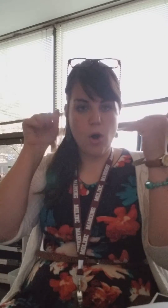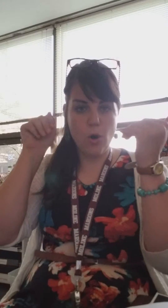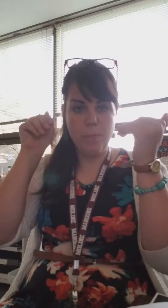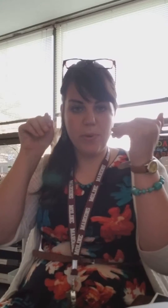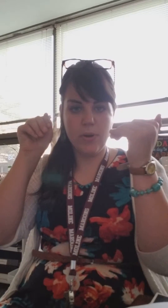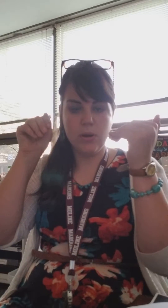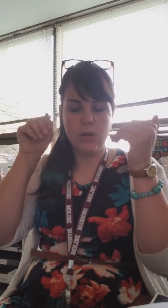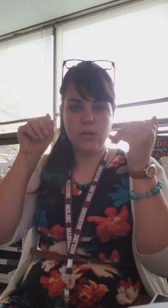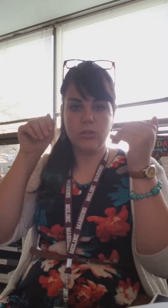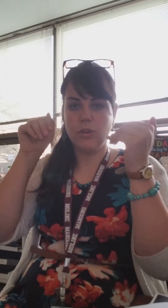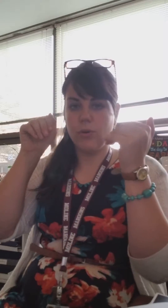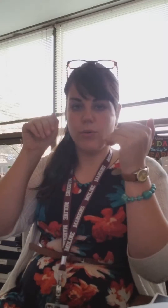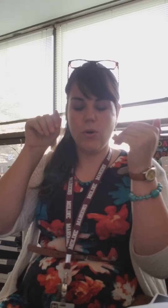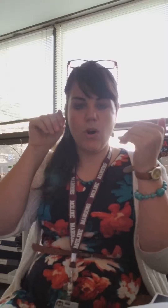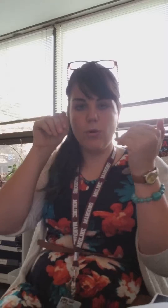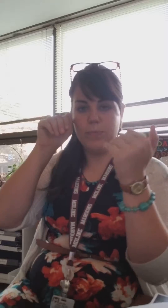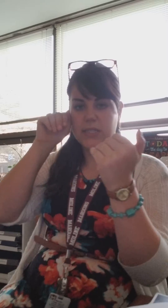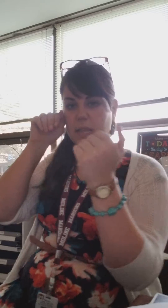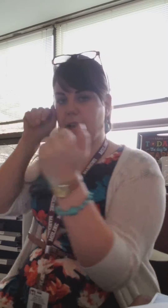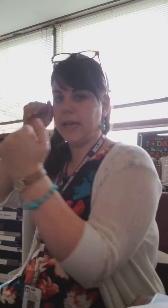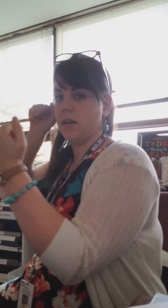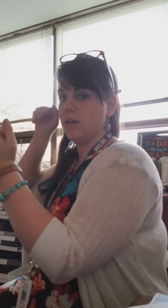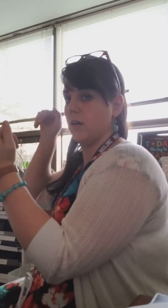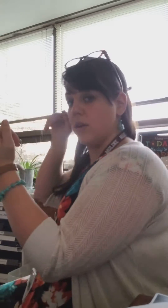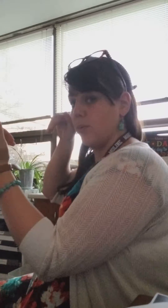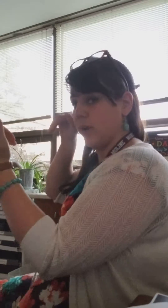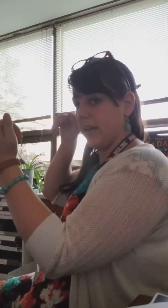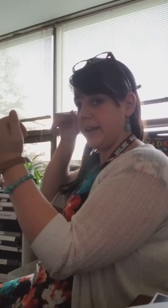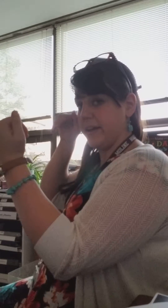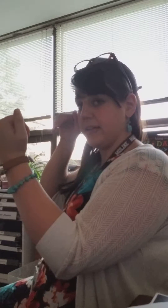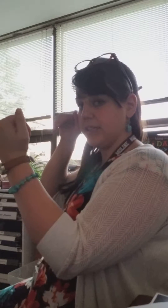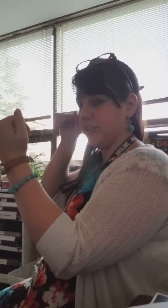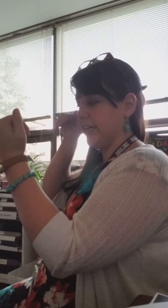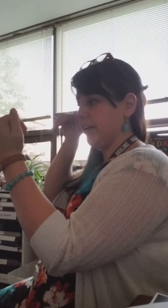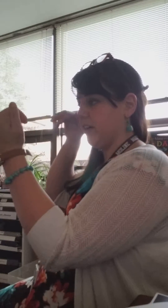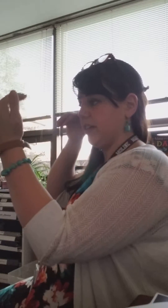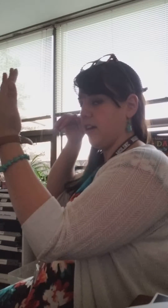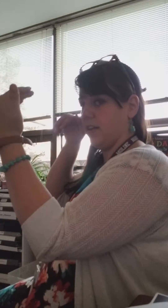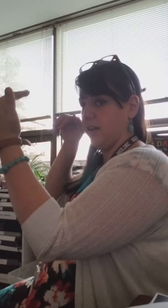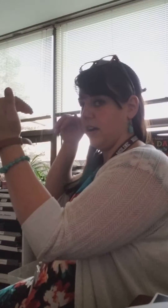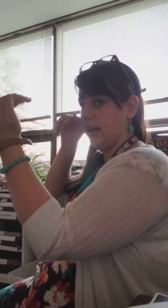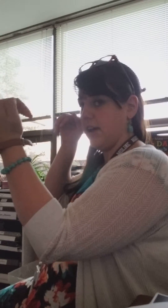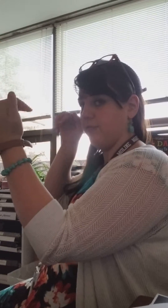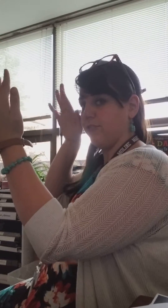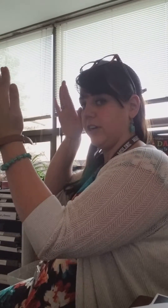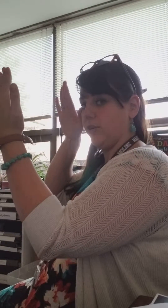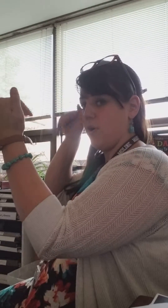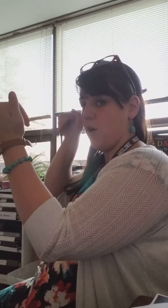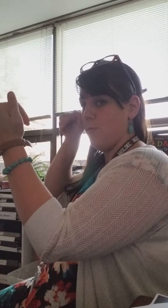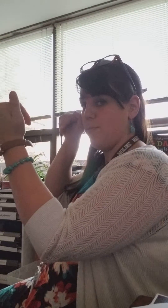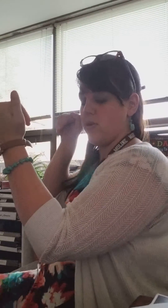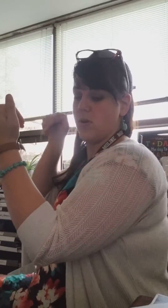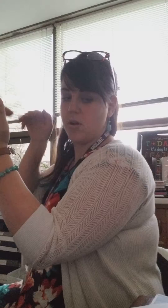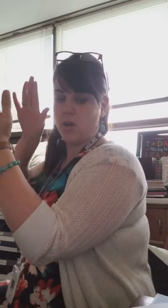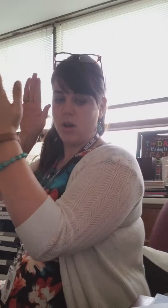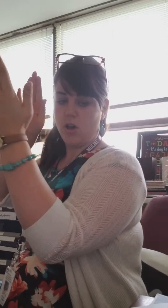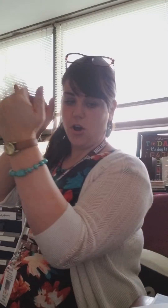hope. So hope is like one hand at your ear and the other kind of out in front of you. Hope. A